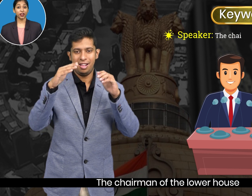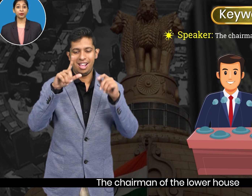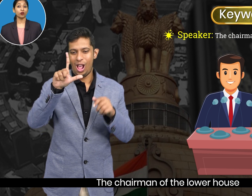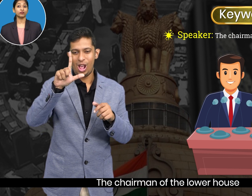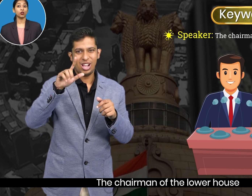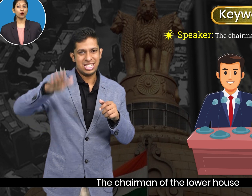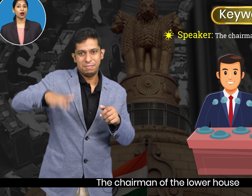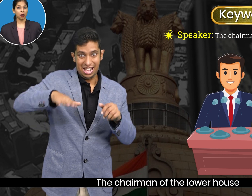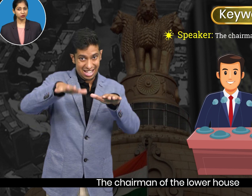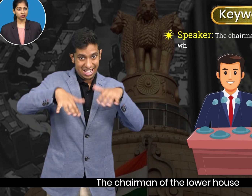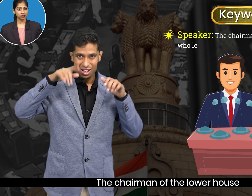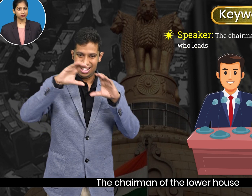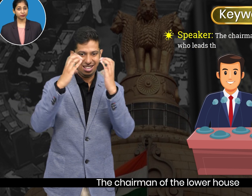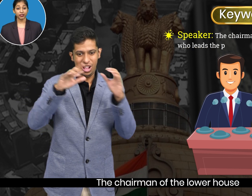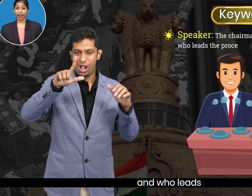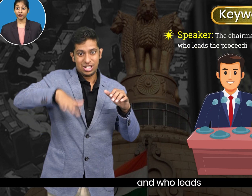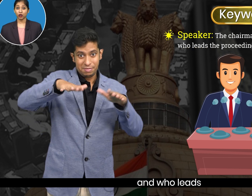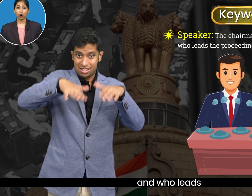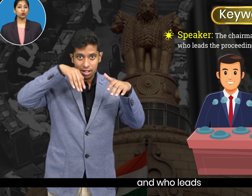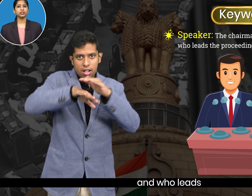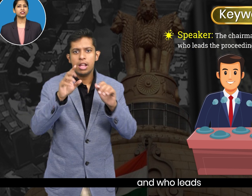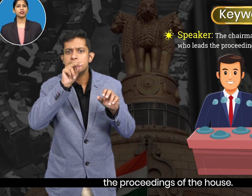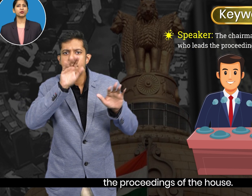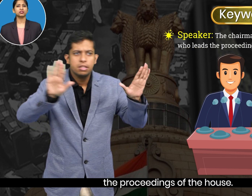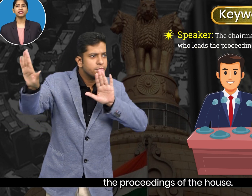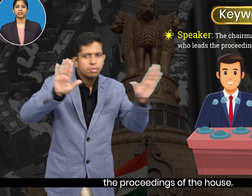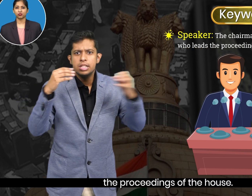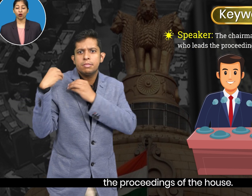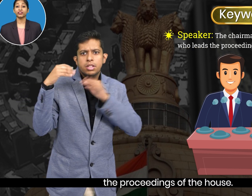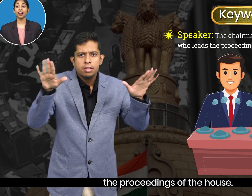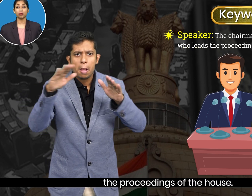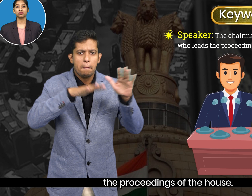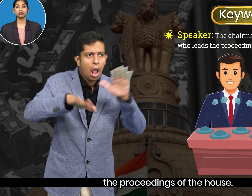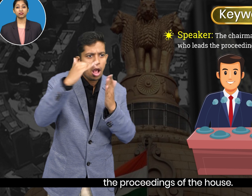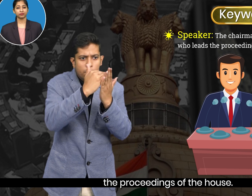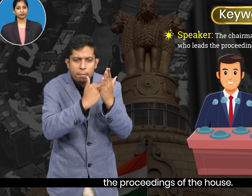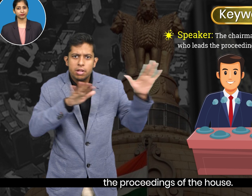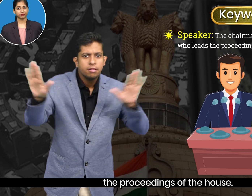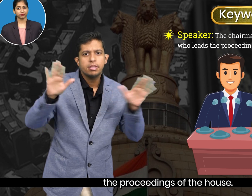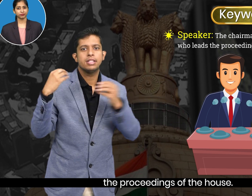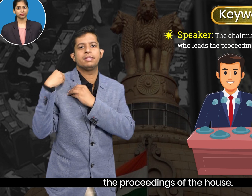The chairman of the lower house and who leads the proceedings of the house.